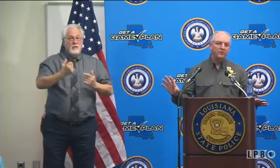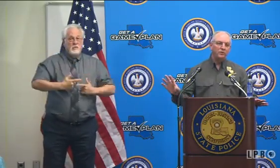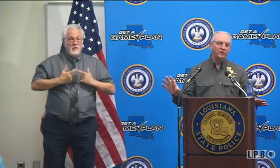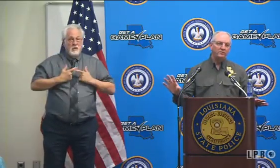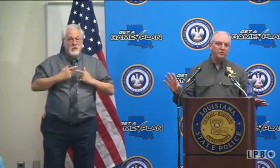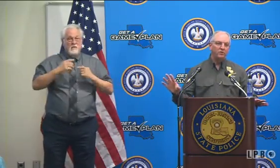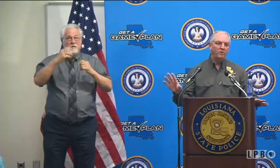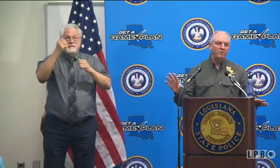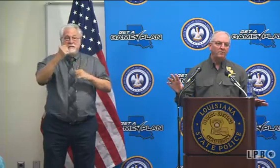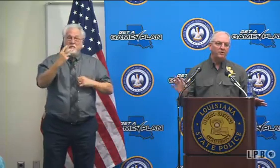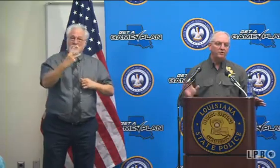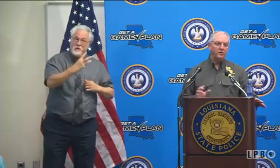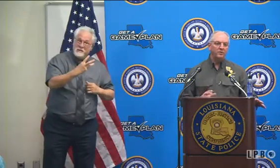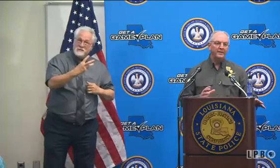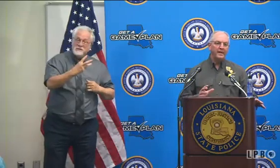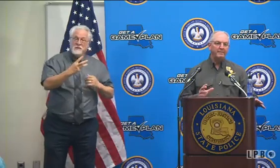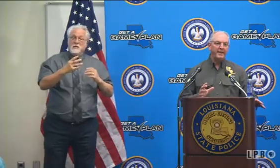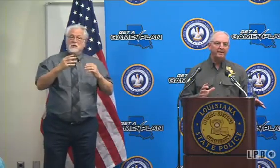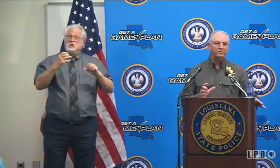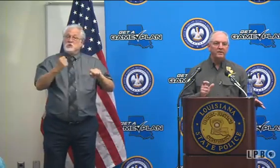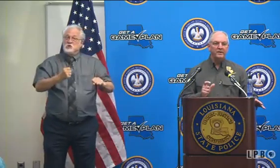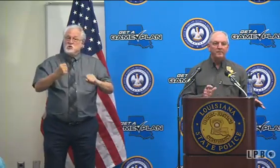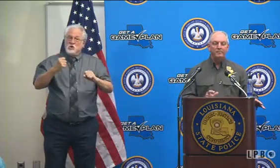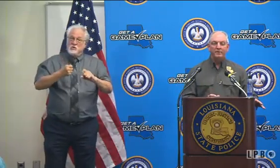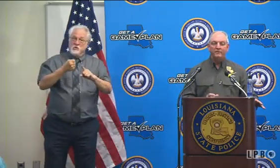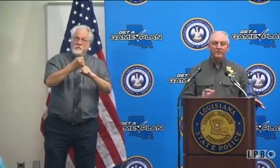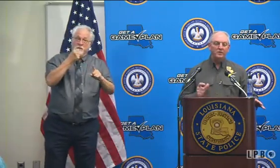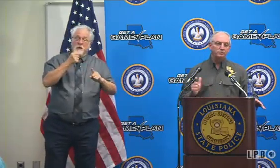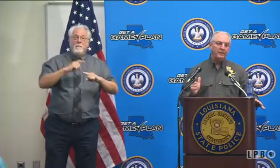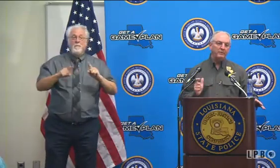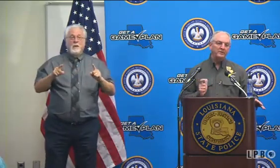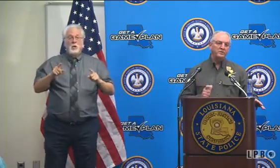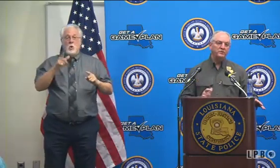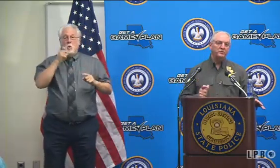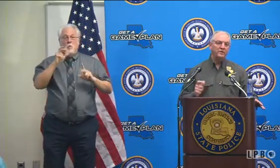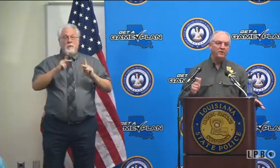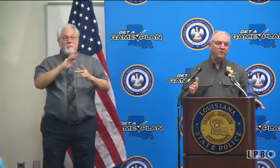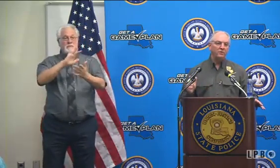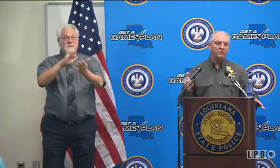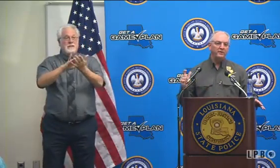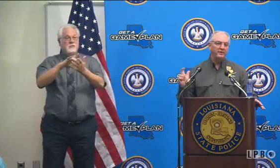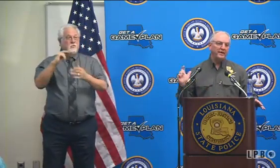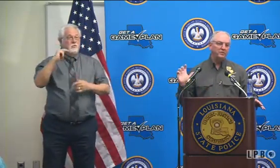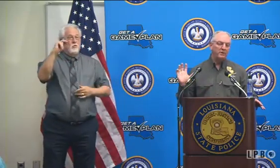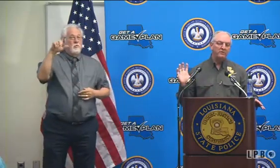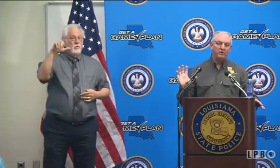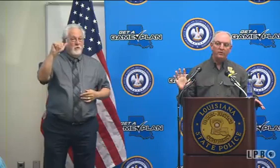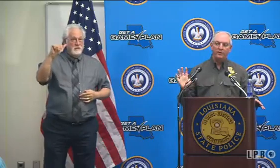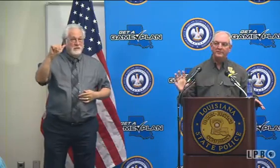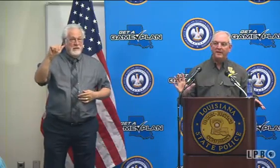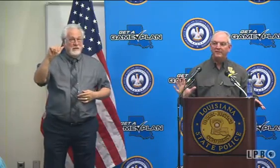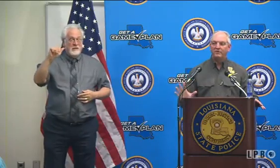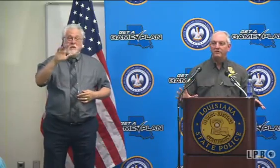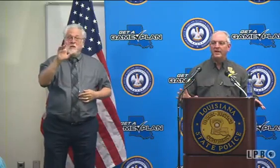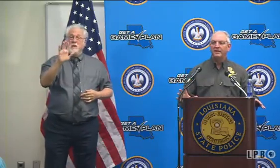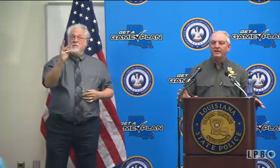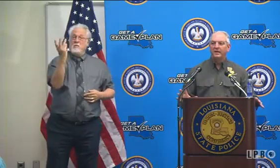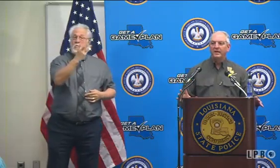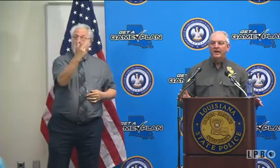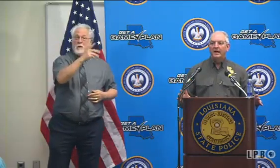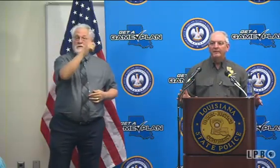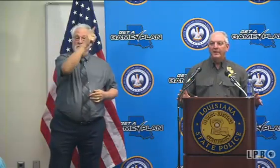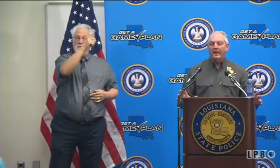further southwest you are, the stronger the impact. But for those people in central and north Louisiana, especially on the west side of our